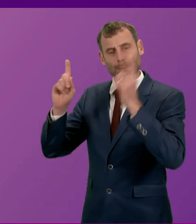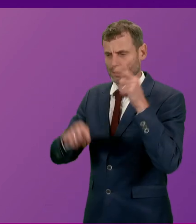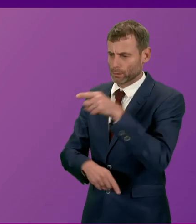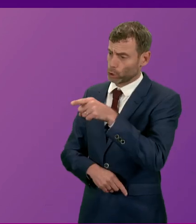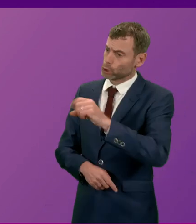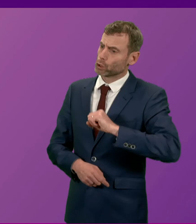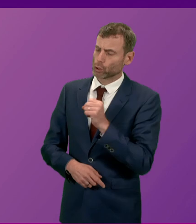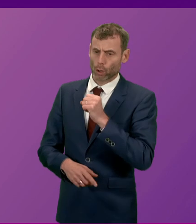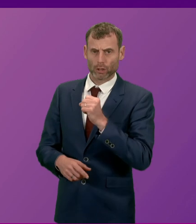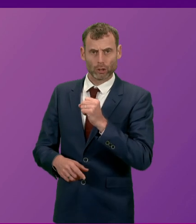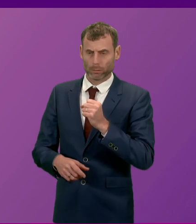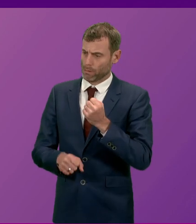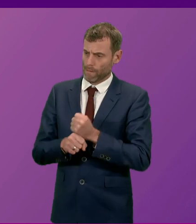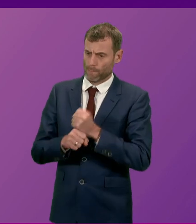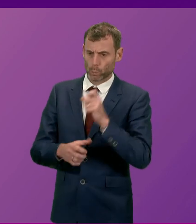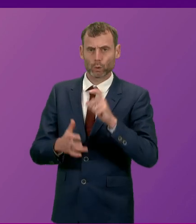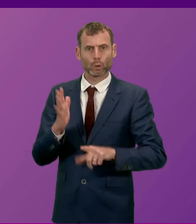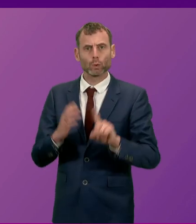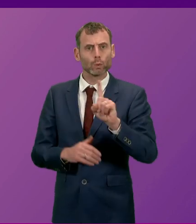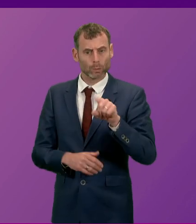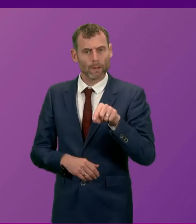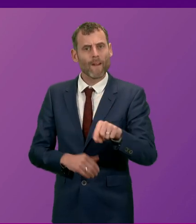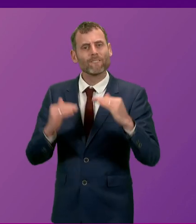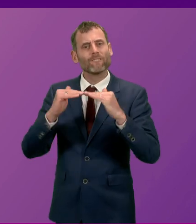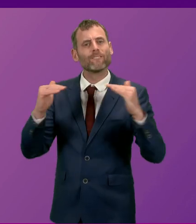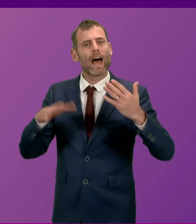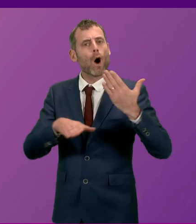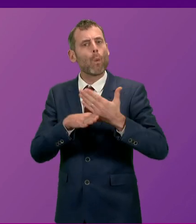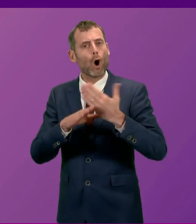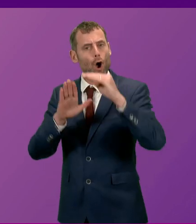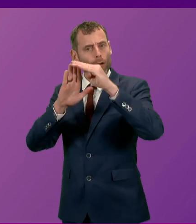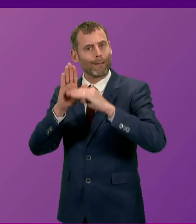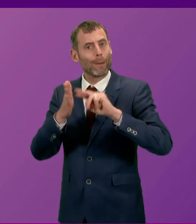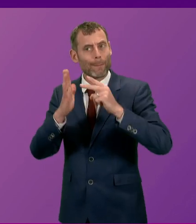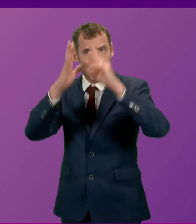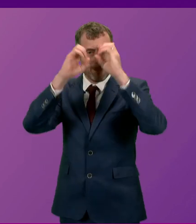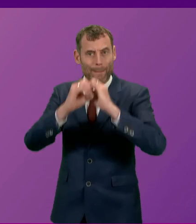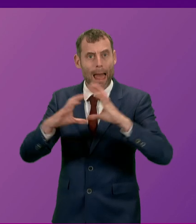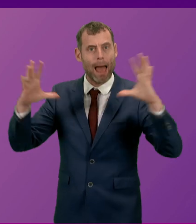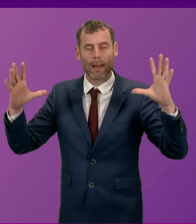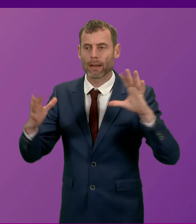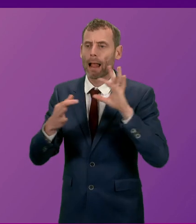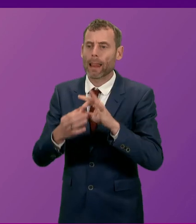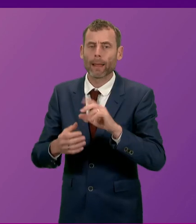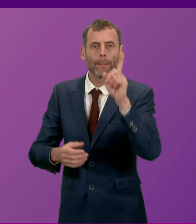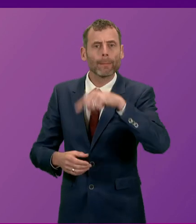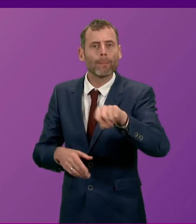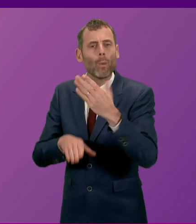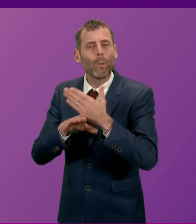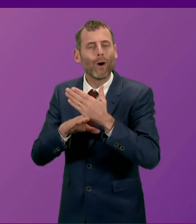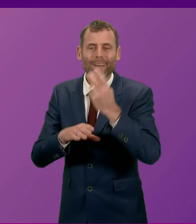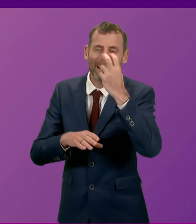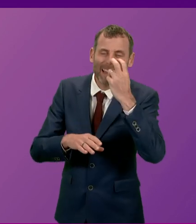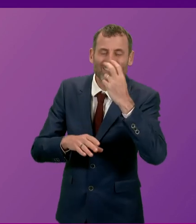response is regarding any potential impact on its Fair Work agenda and the nighttime economy in Scotland to the new